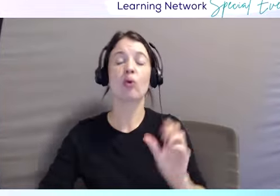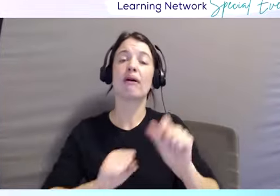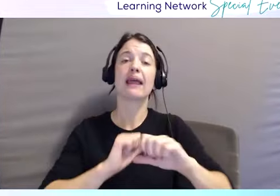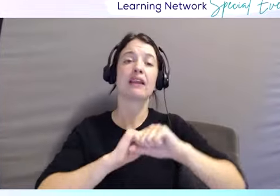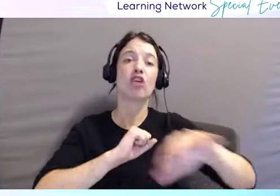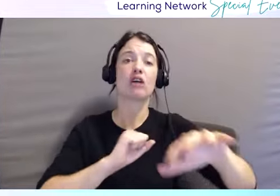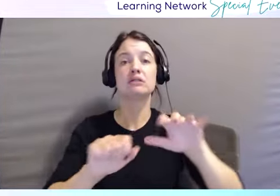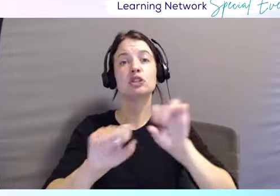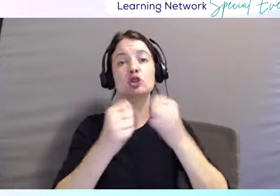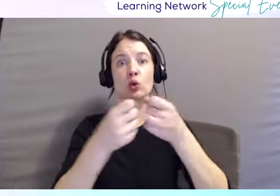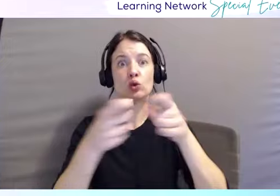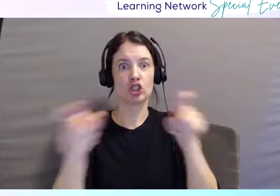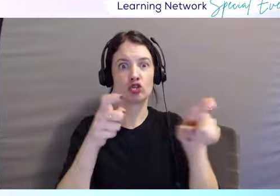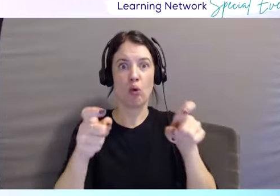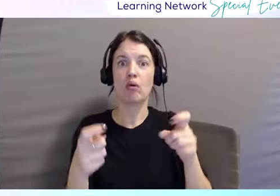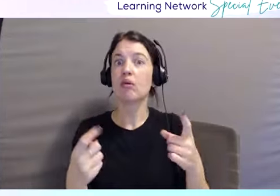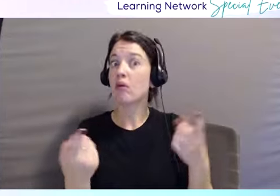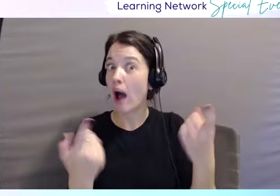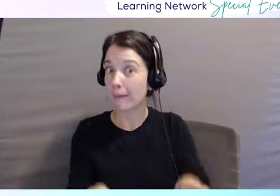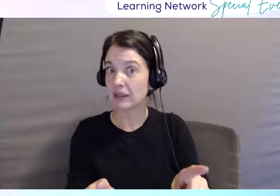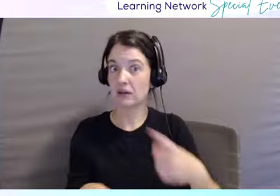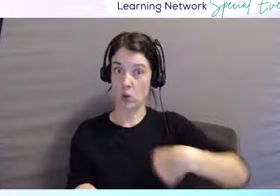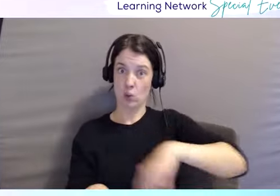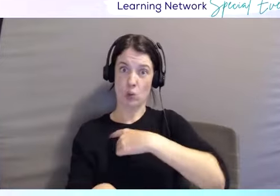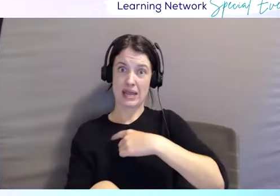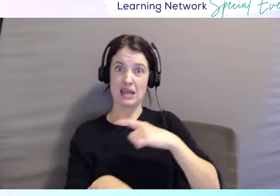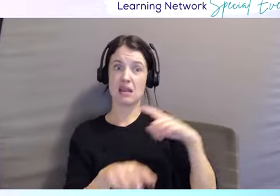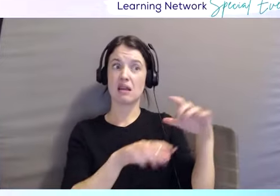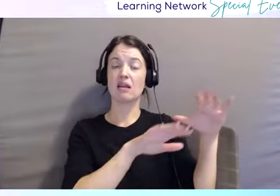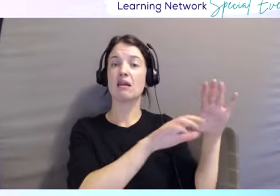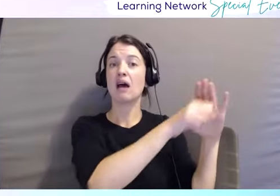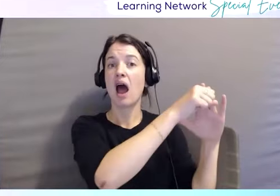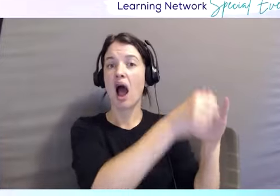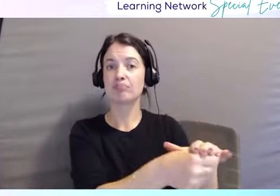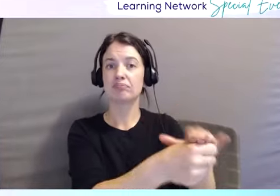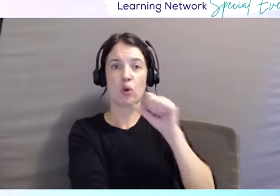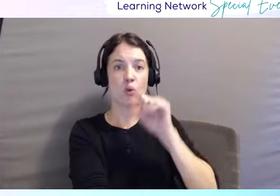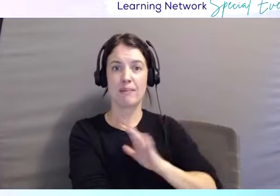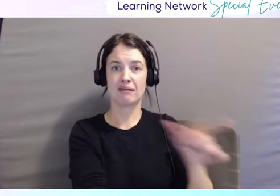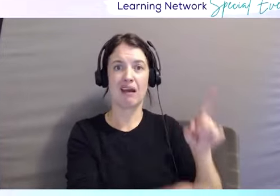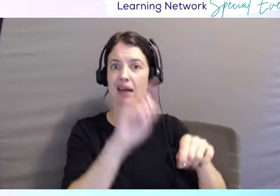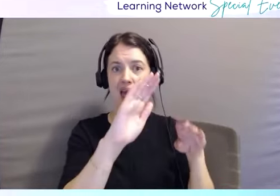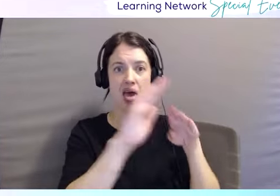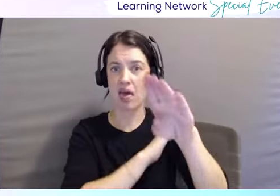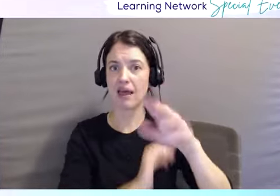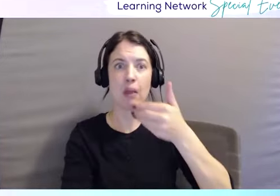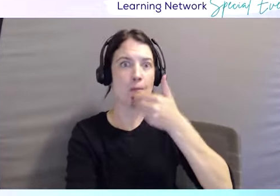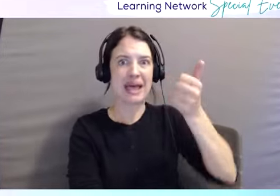where we actually keep women in particular, but not only, from reaching their best selves or from becoming liberated. There are